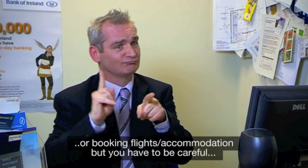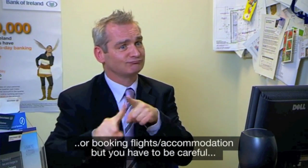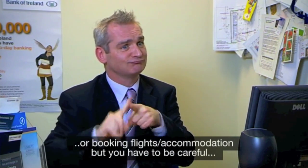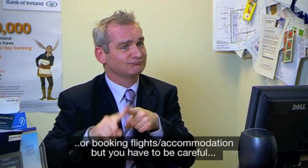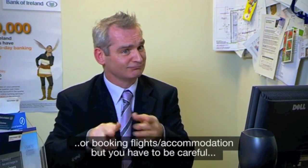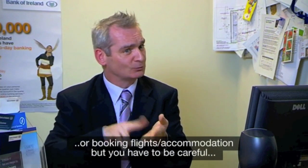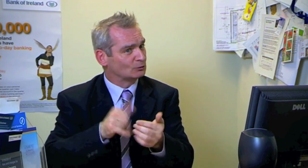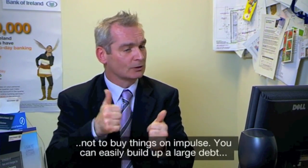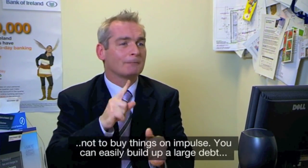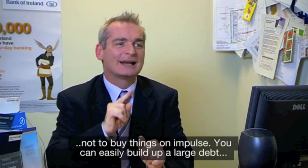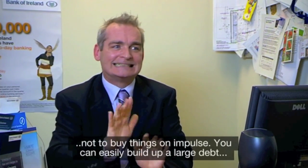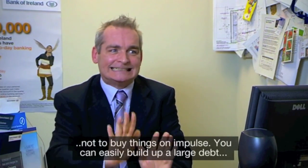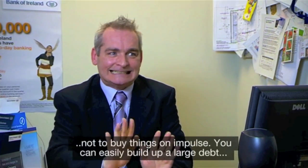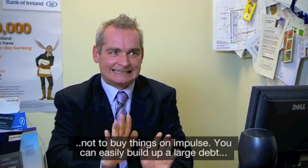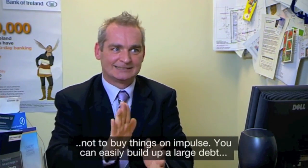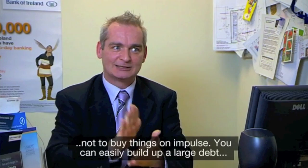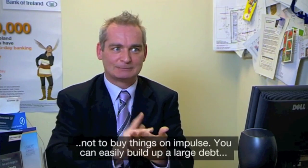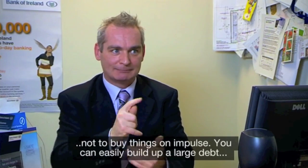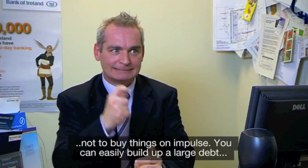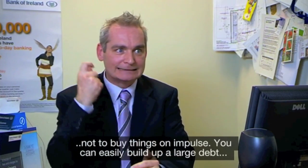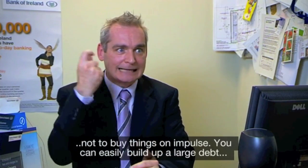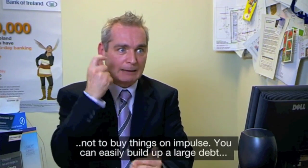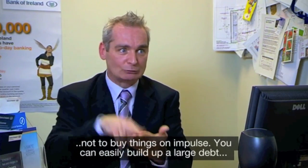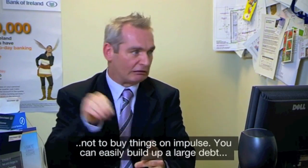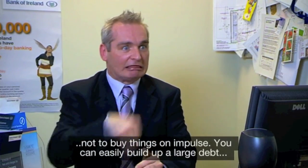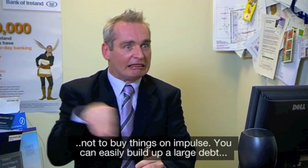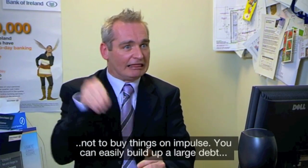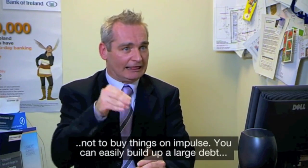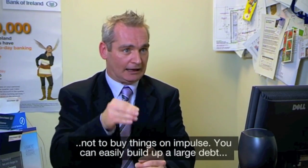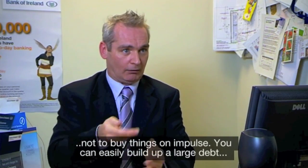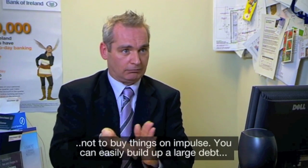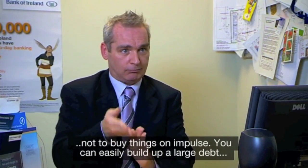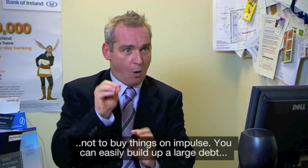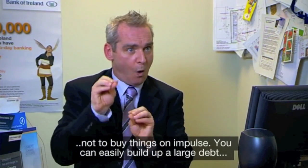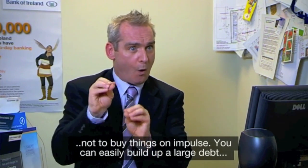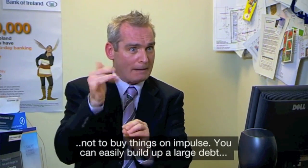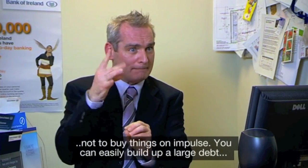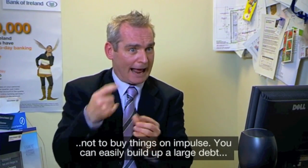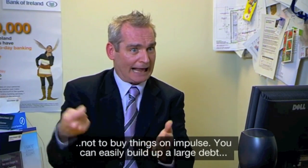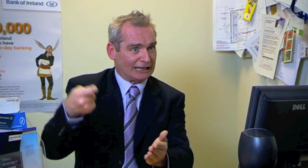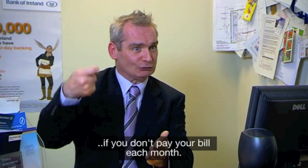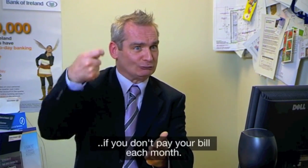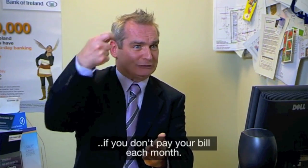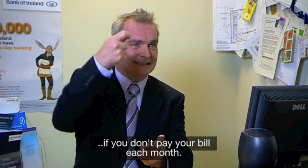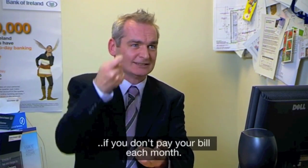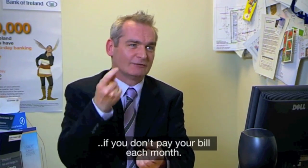to be careful not to buy things on impulse. You can easily build up a large debt if you don't pay your bill each